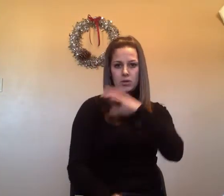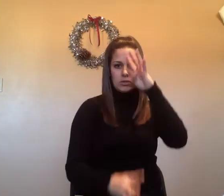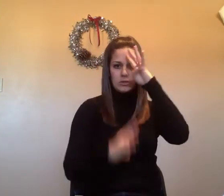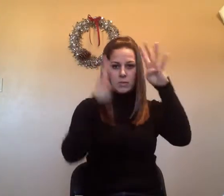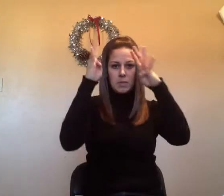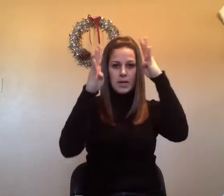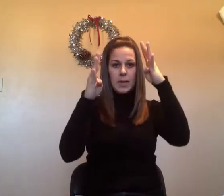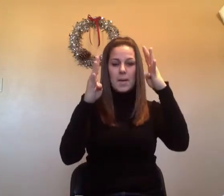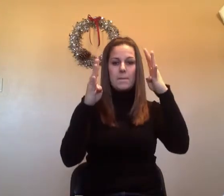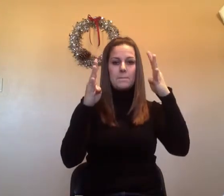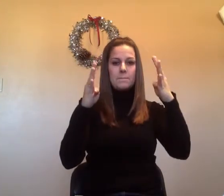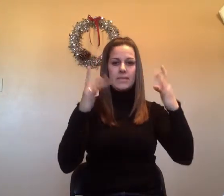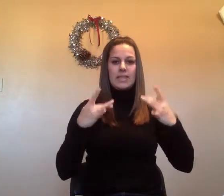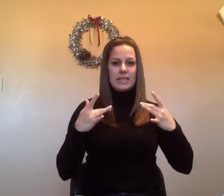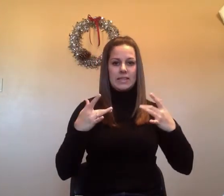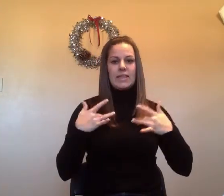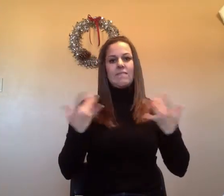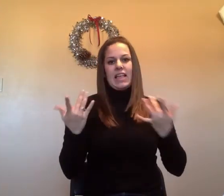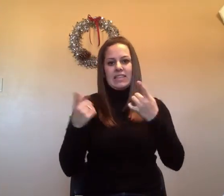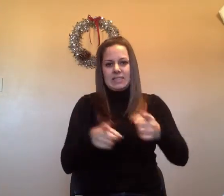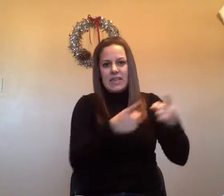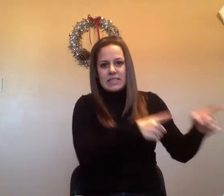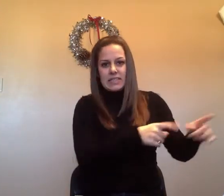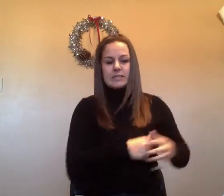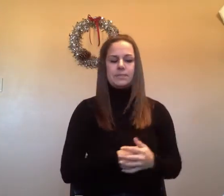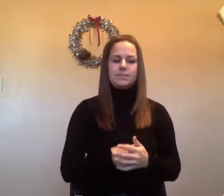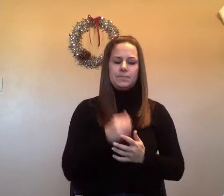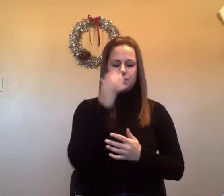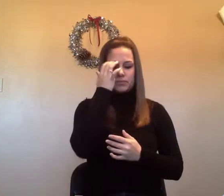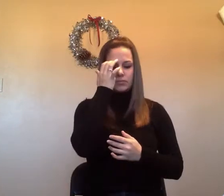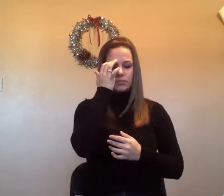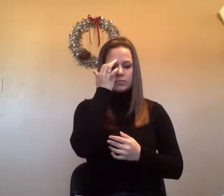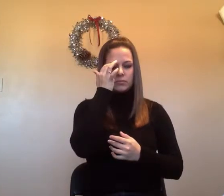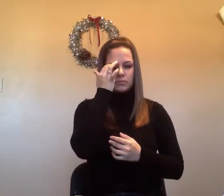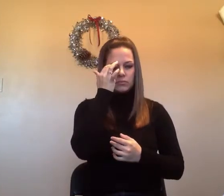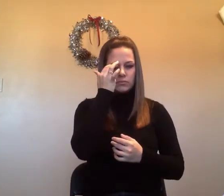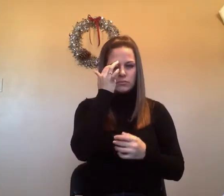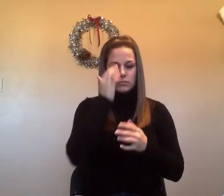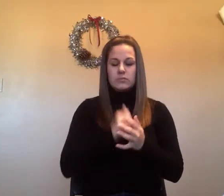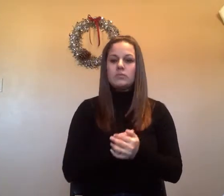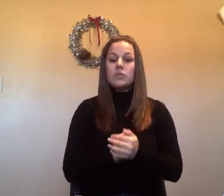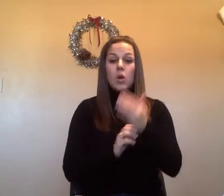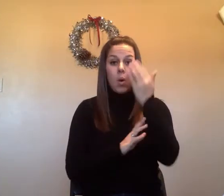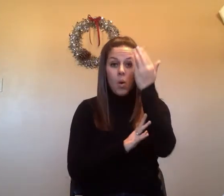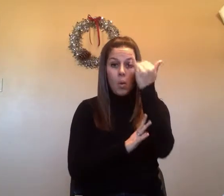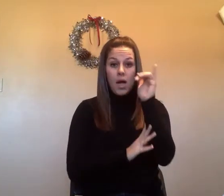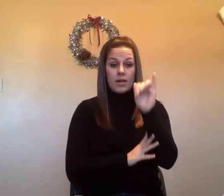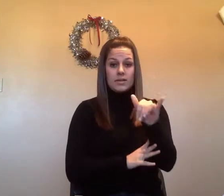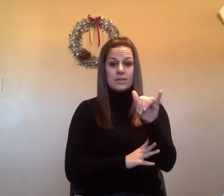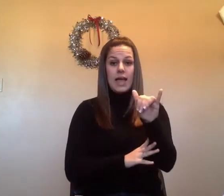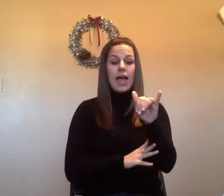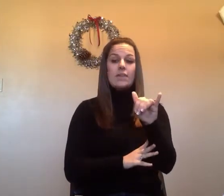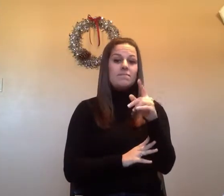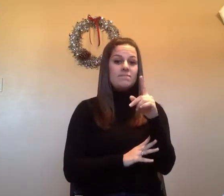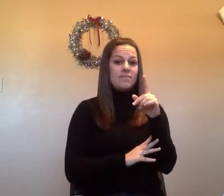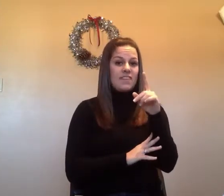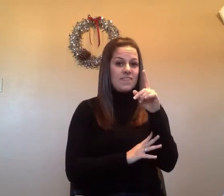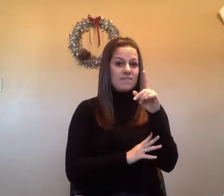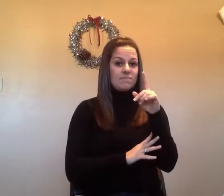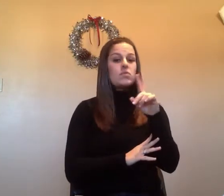example of an allegory? Because it's showing the Soviet Union. Thank you. Yes, it's showing the story of the Soviet Union. Your allegories are showing a story from your